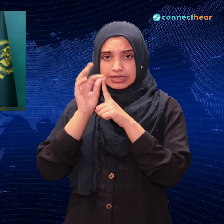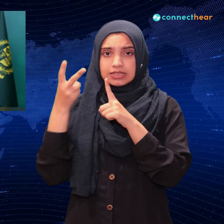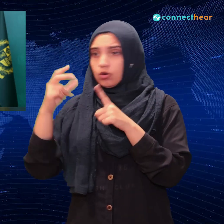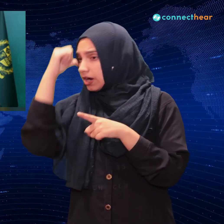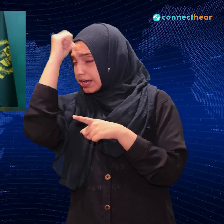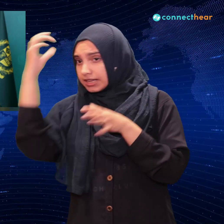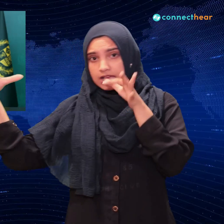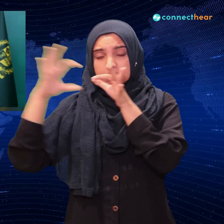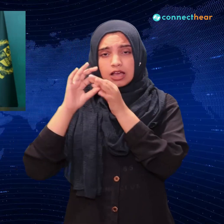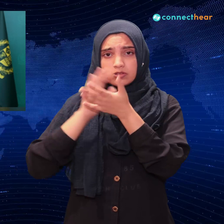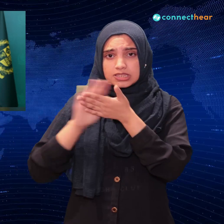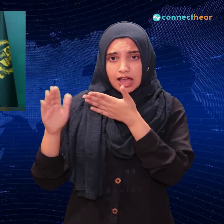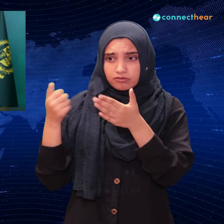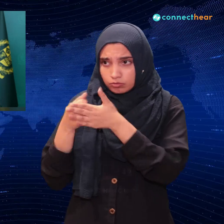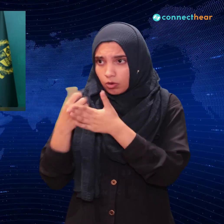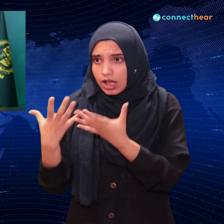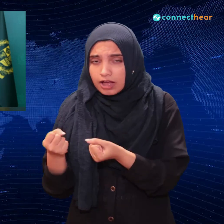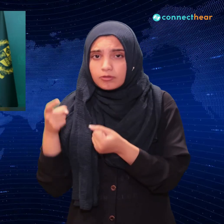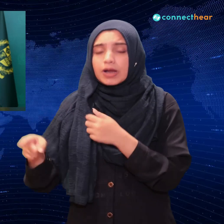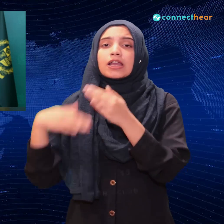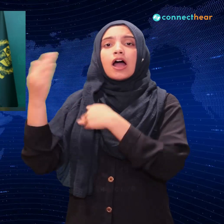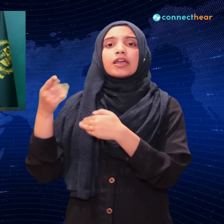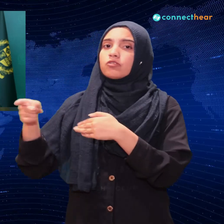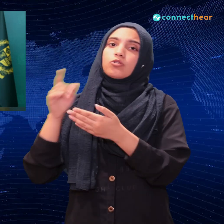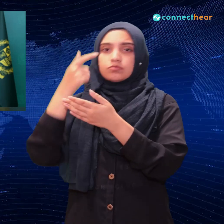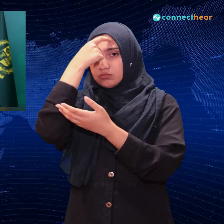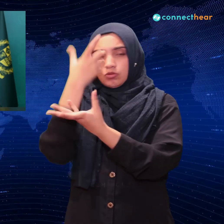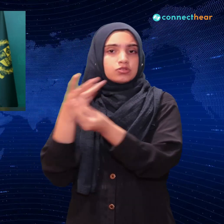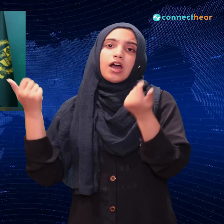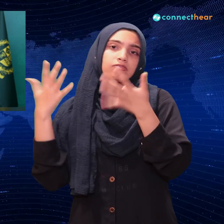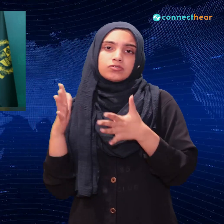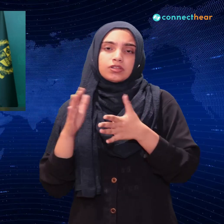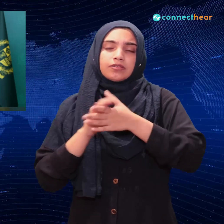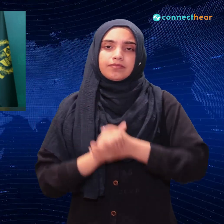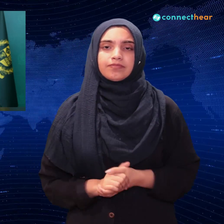Mr. President, I want to talk about Afghanistan.